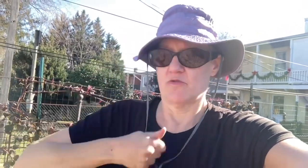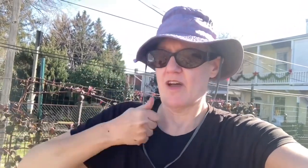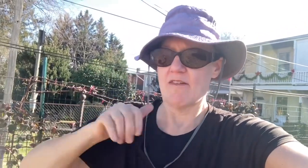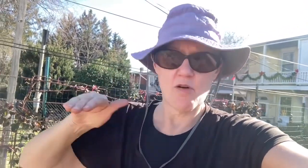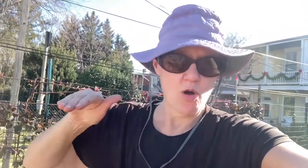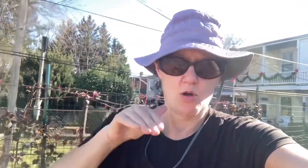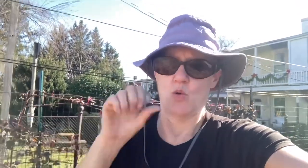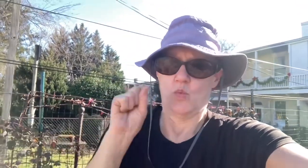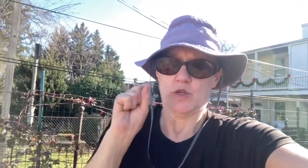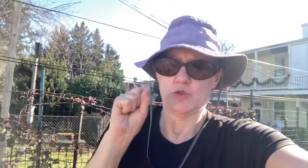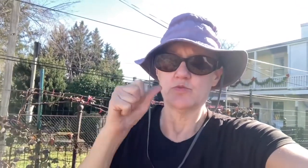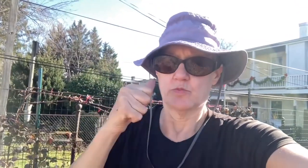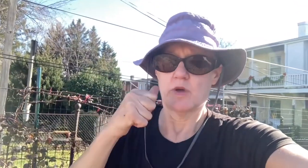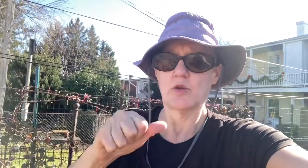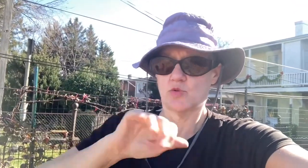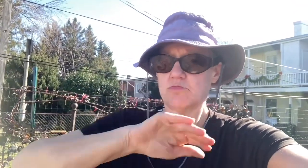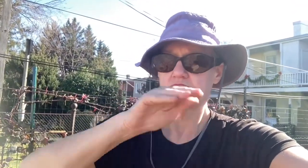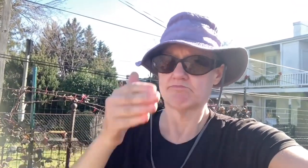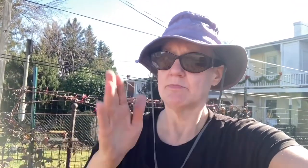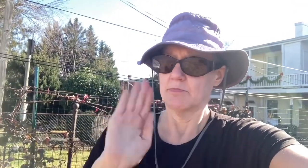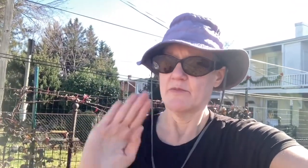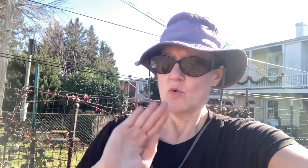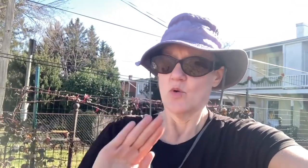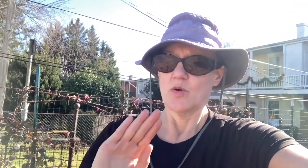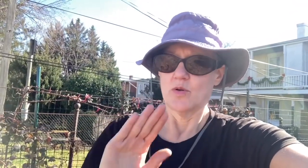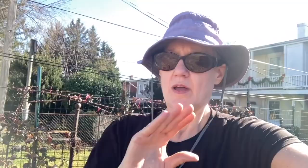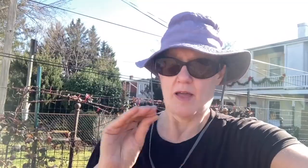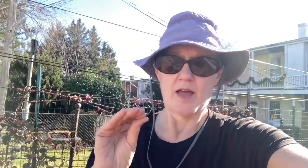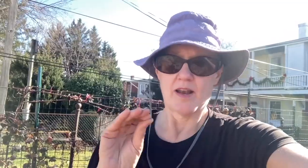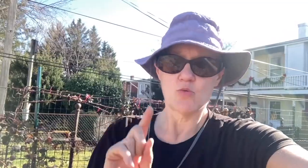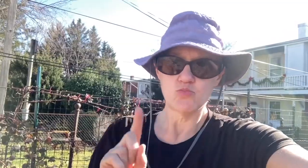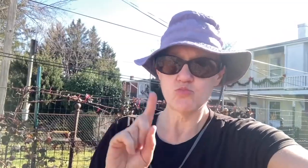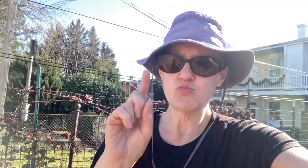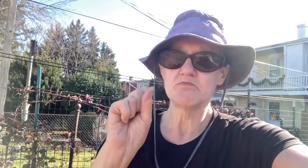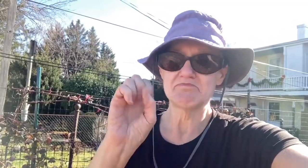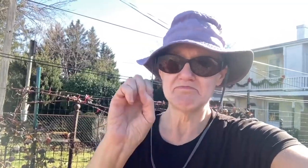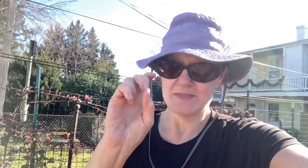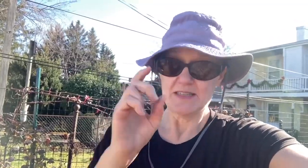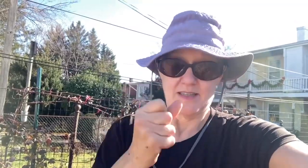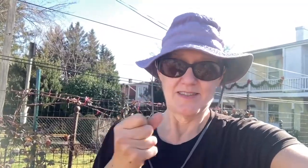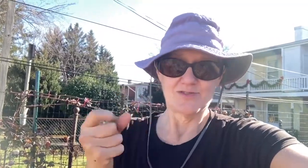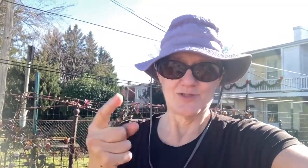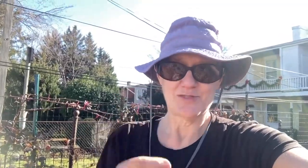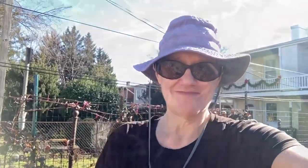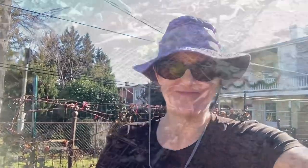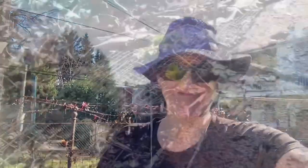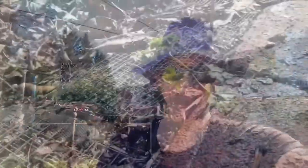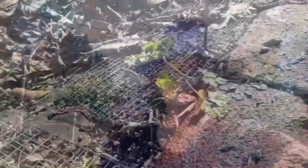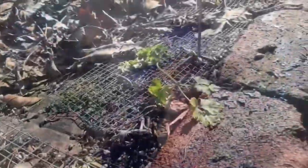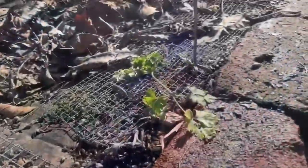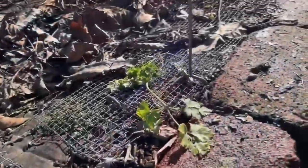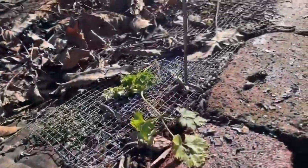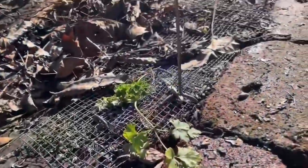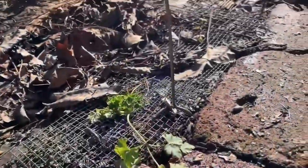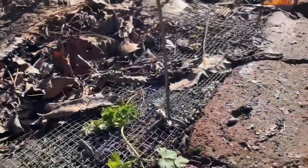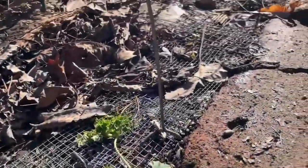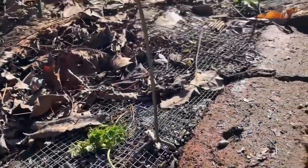overwintered Napa cabbage in the past, throughout the whole winter. And I've even saved seeds from it in the spring.